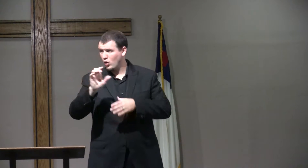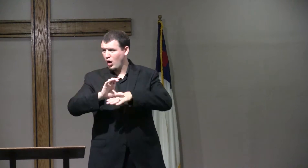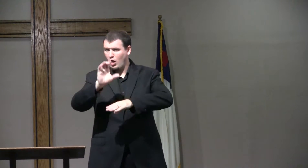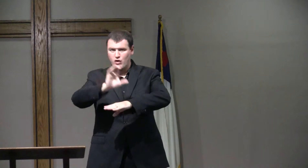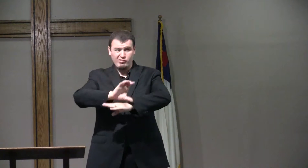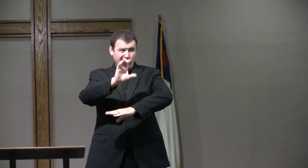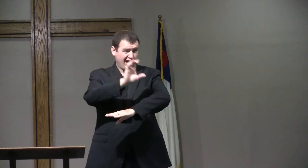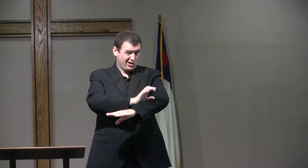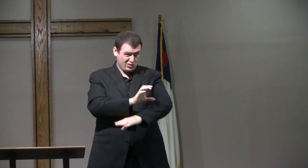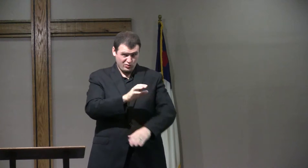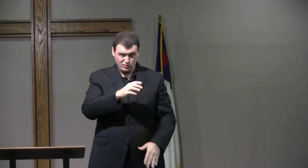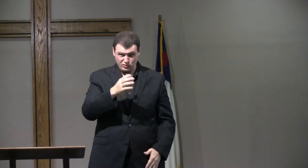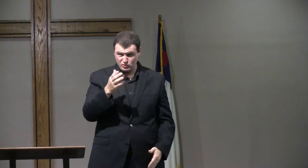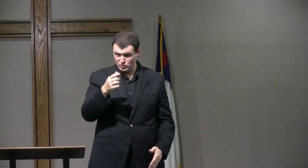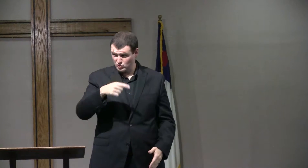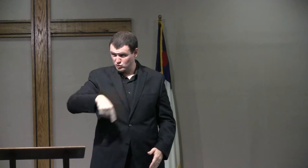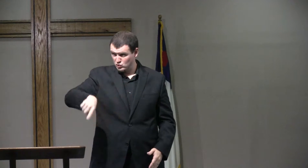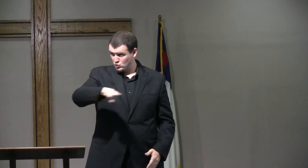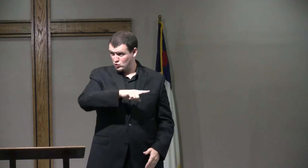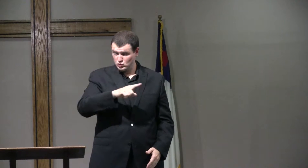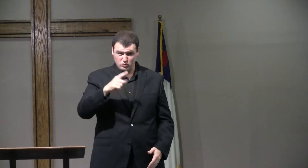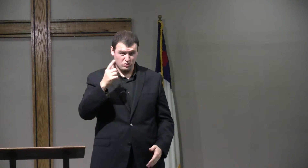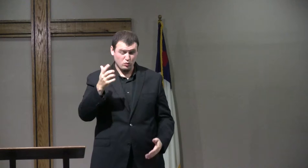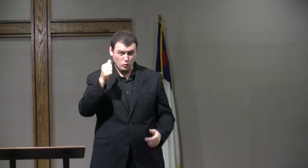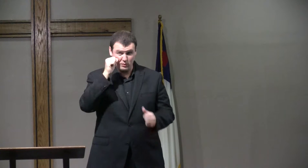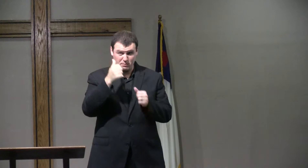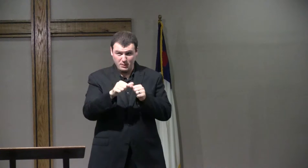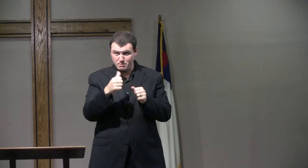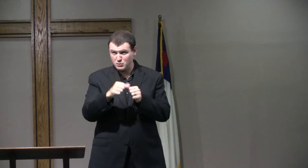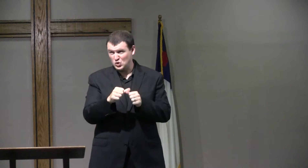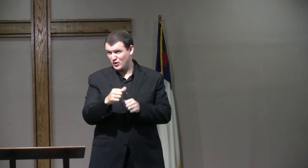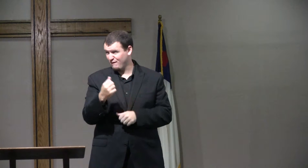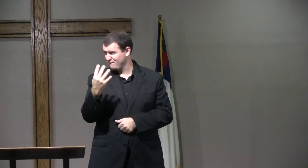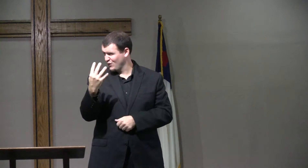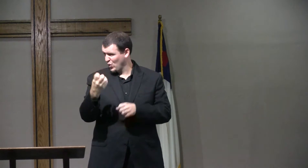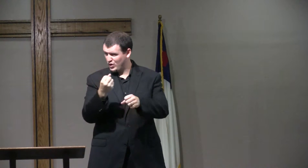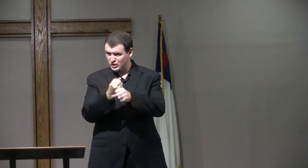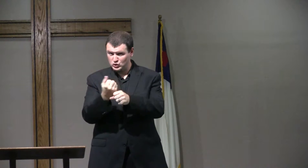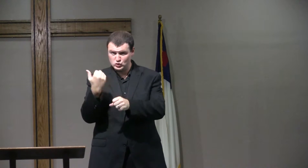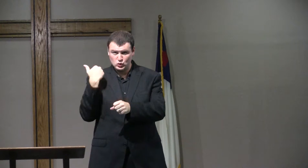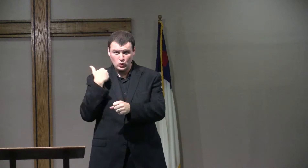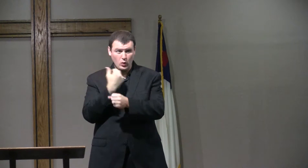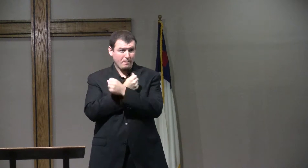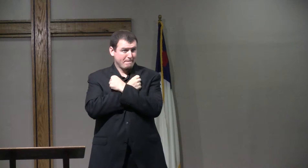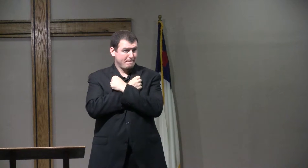just recently we've heard about someone in Colorado. Maybe you remember